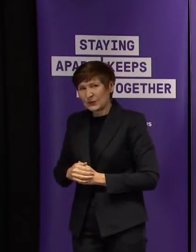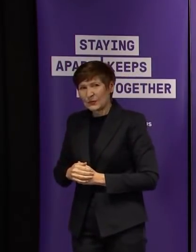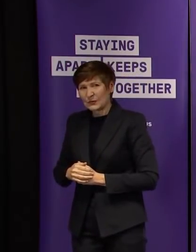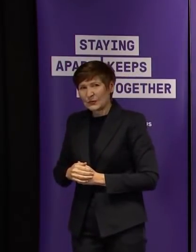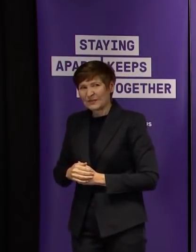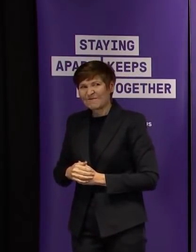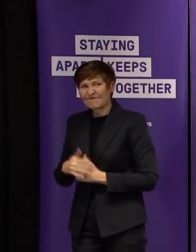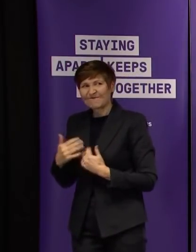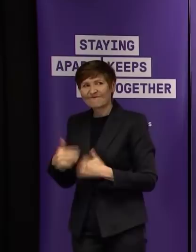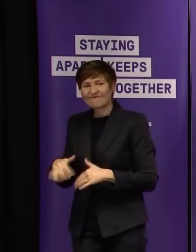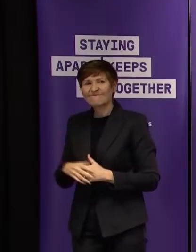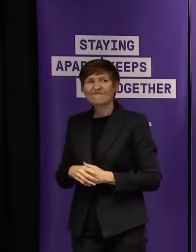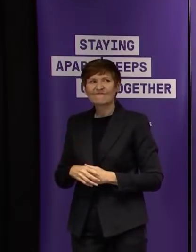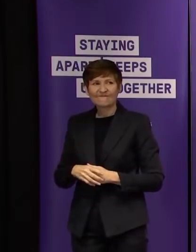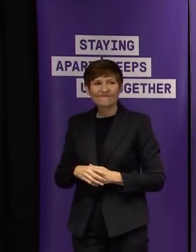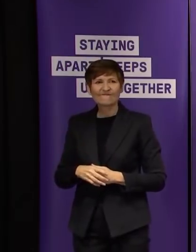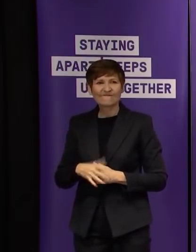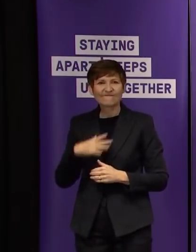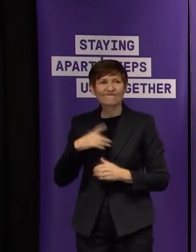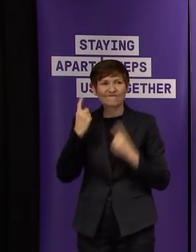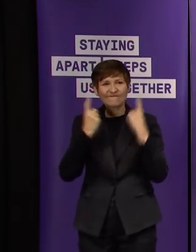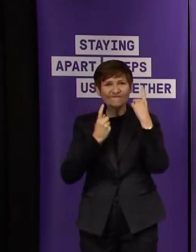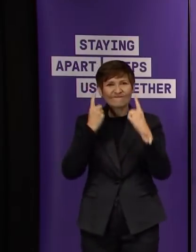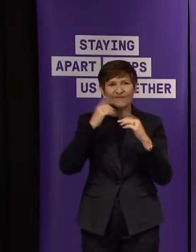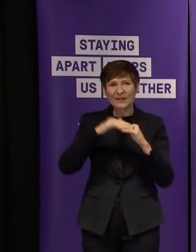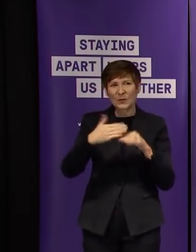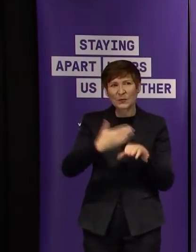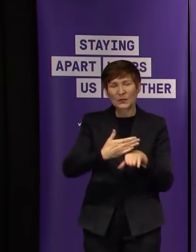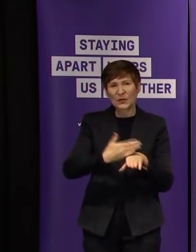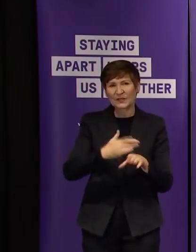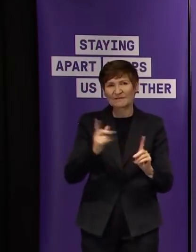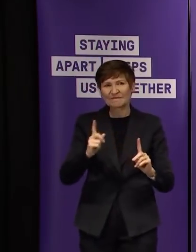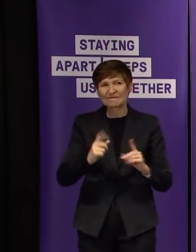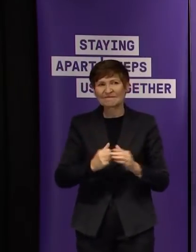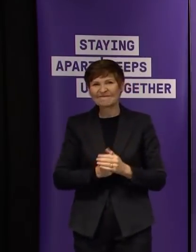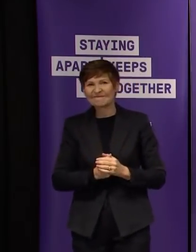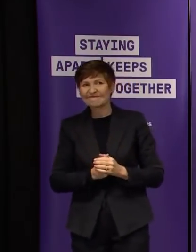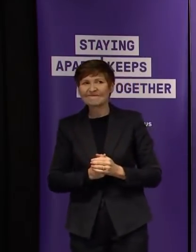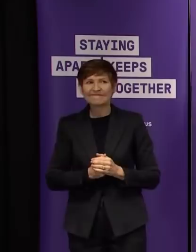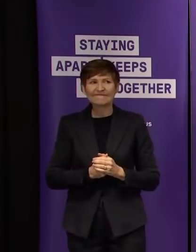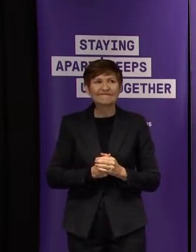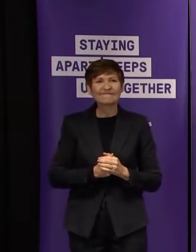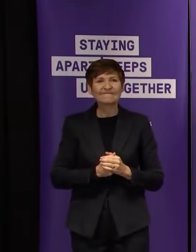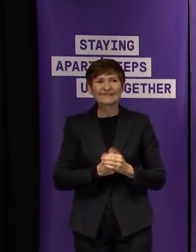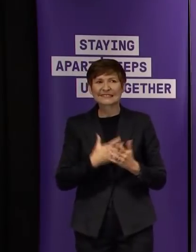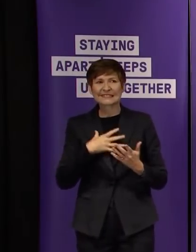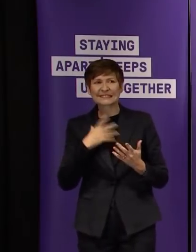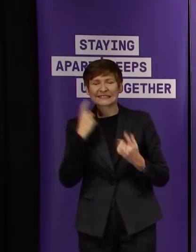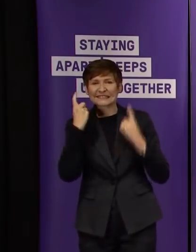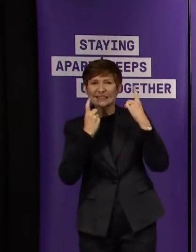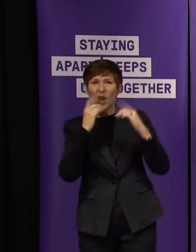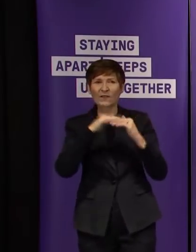change, for example, or judgments about household visits that were much more liberal.